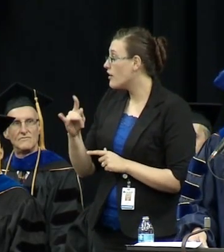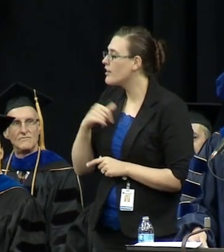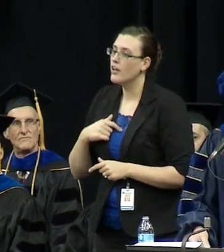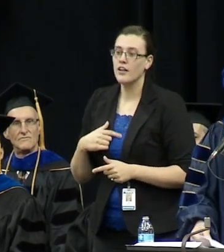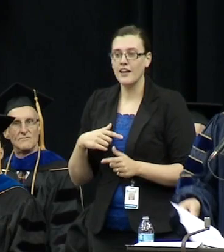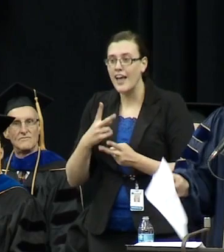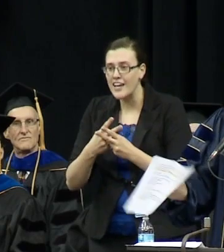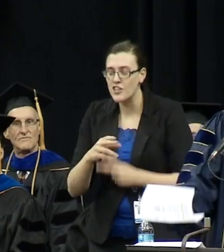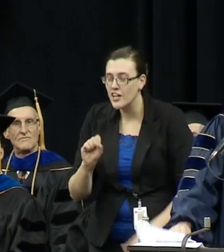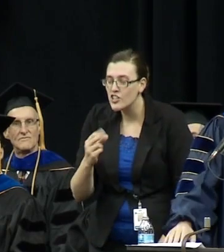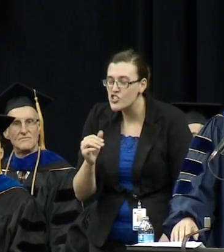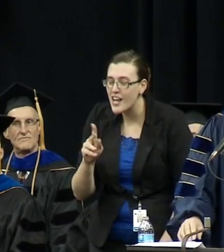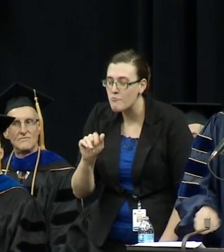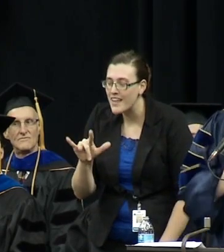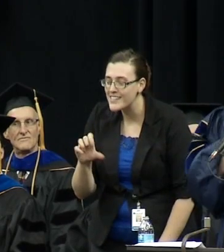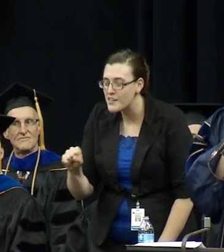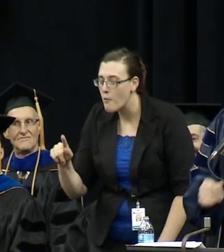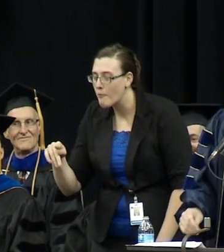shameless plug.